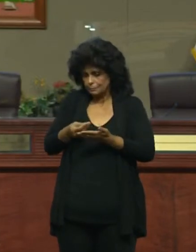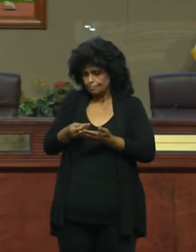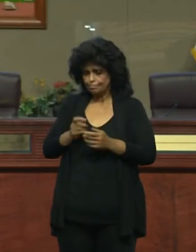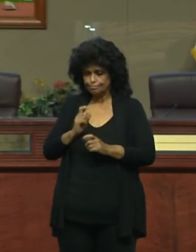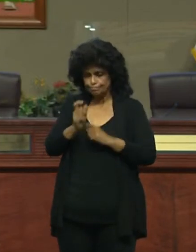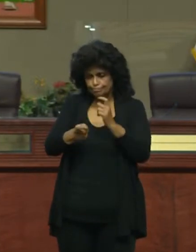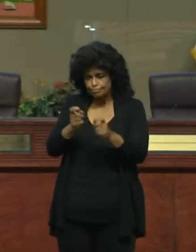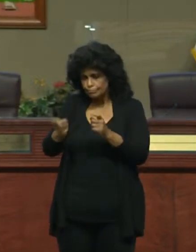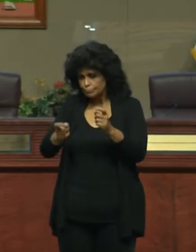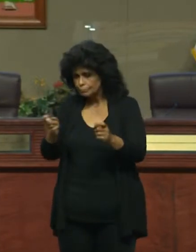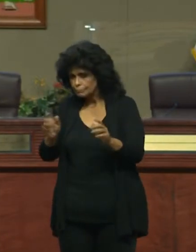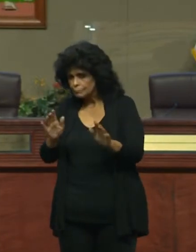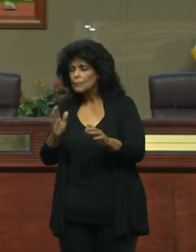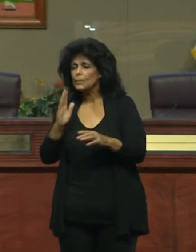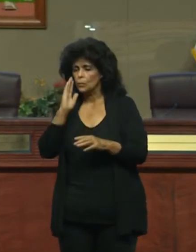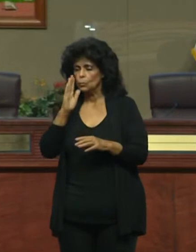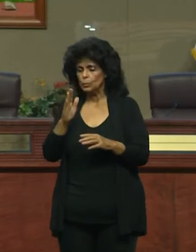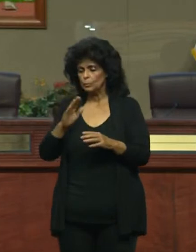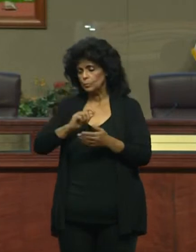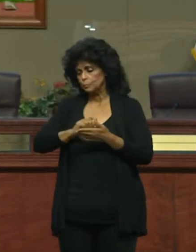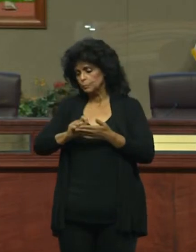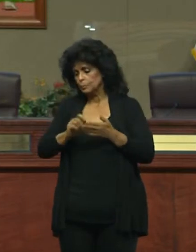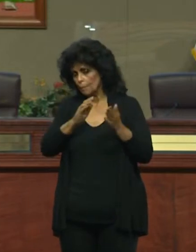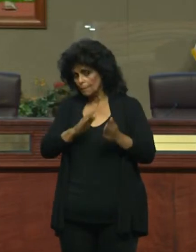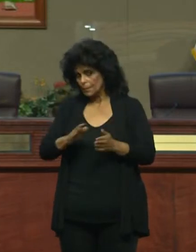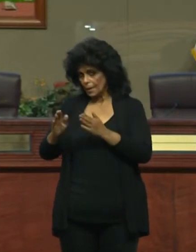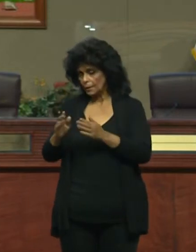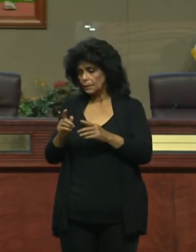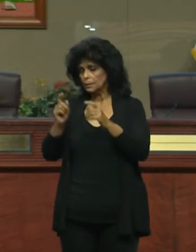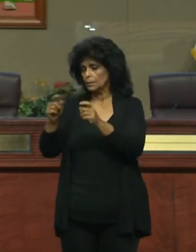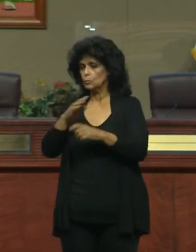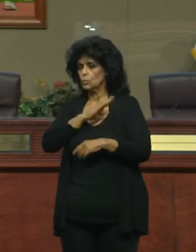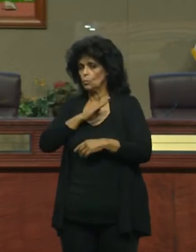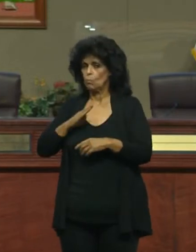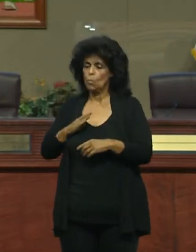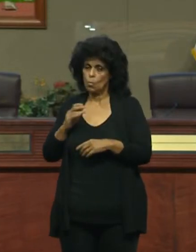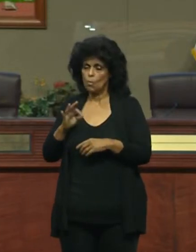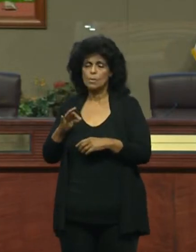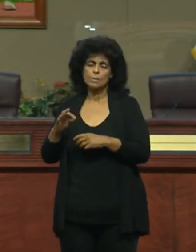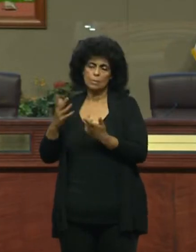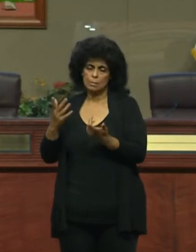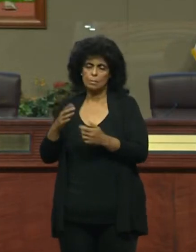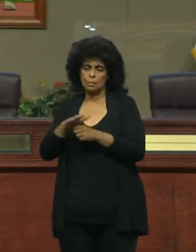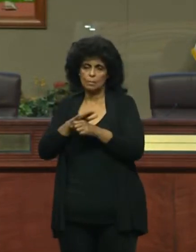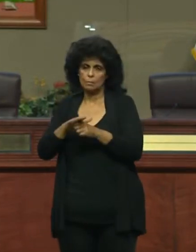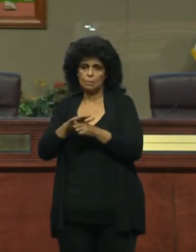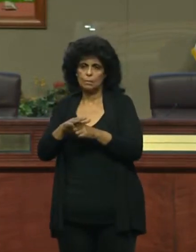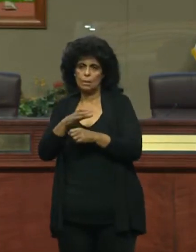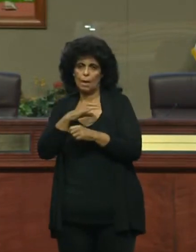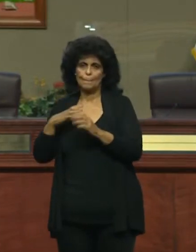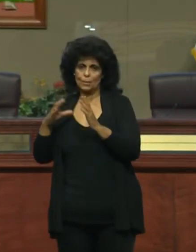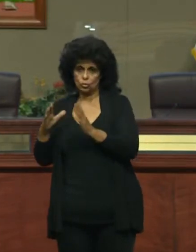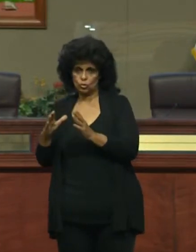Commission, and ultimately we look to the board to approve that expenditure plan that will give us the type